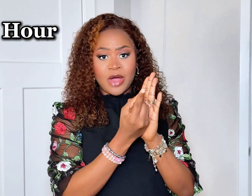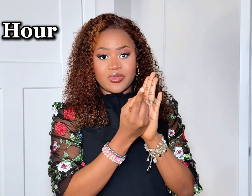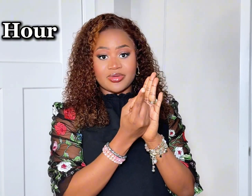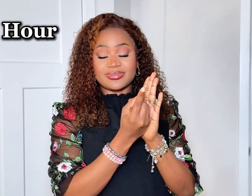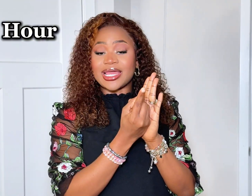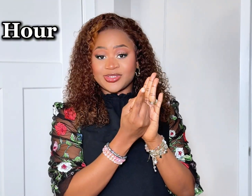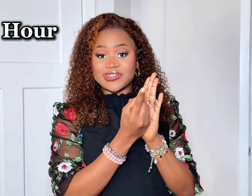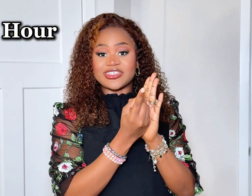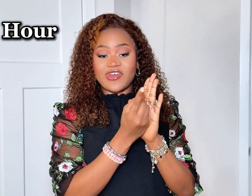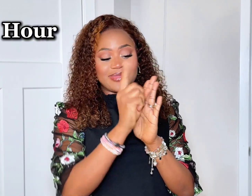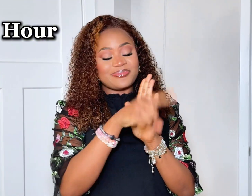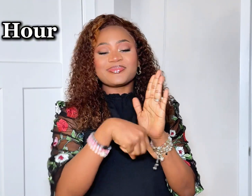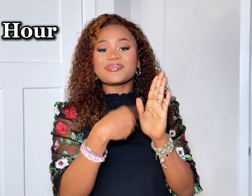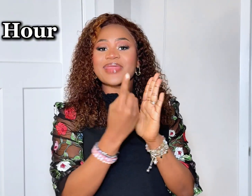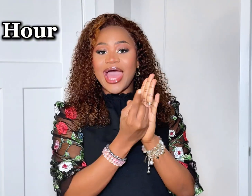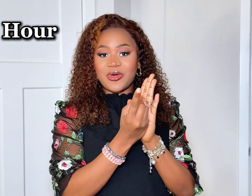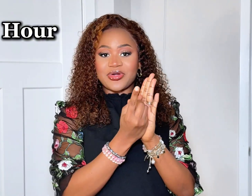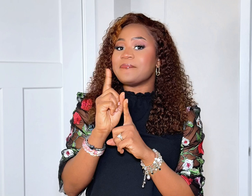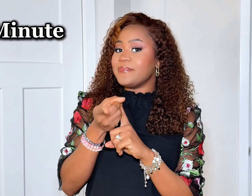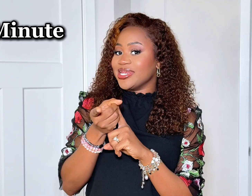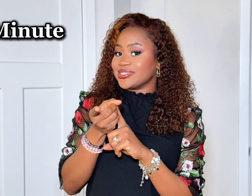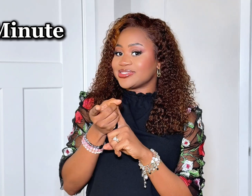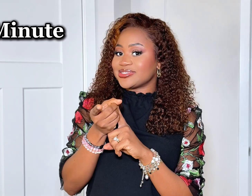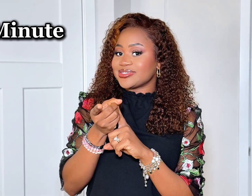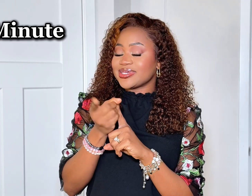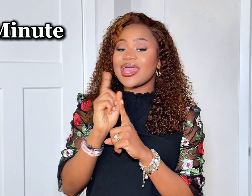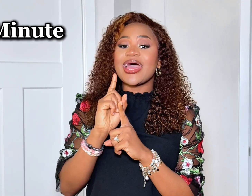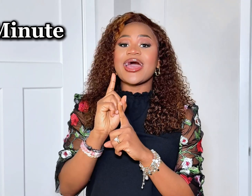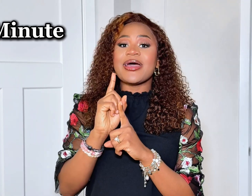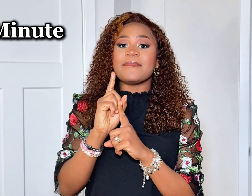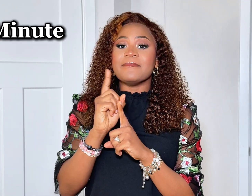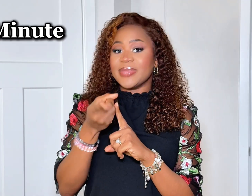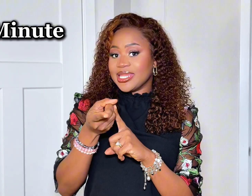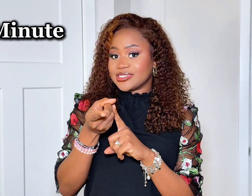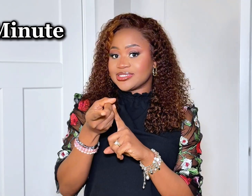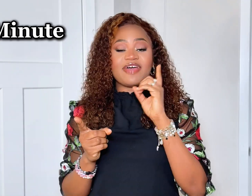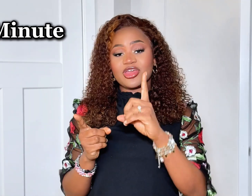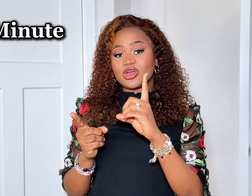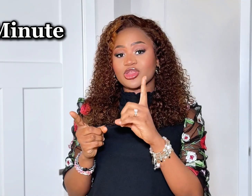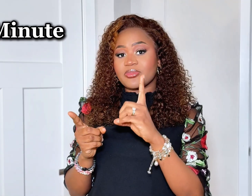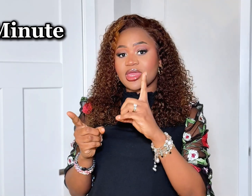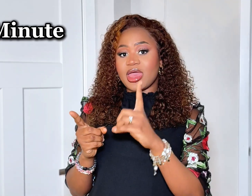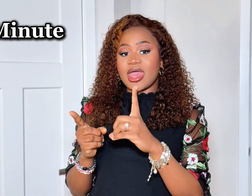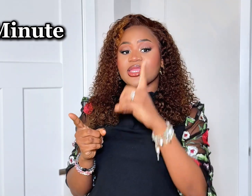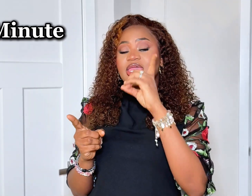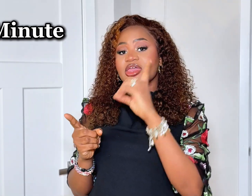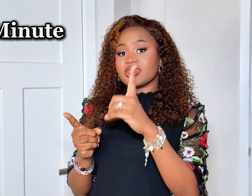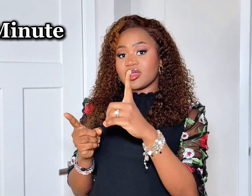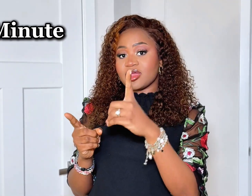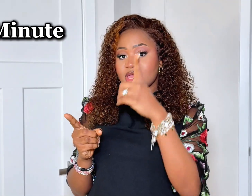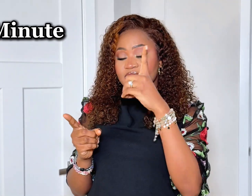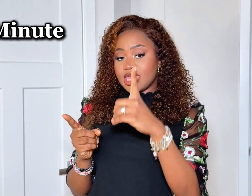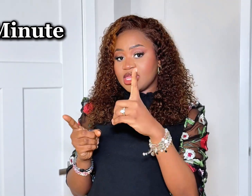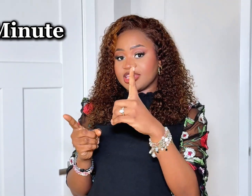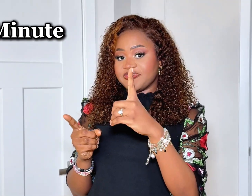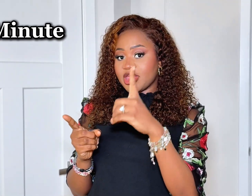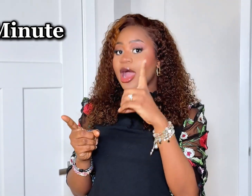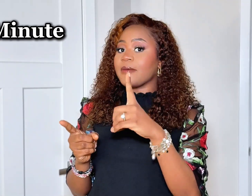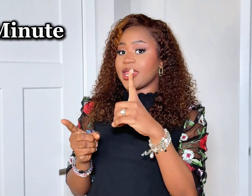Hour. That's what is fine. Hour. Minutes. Minutes. Have your non-dominant hand either the index finger up like